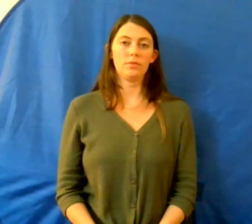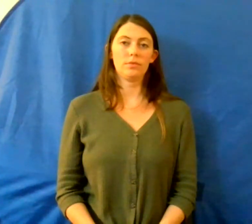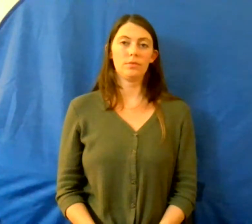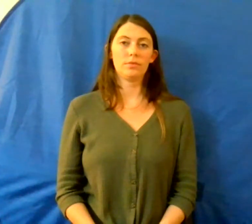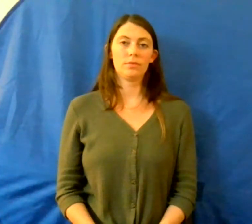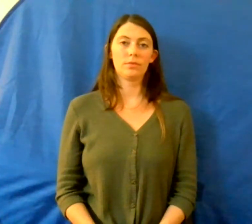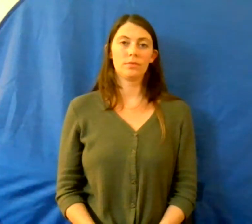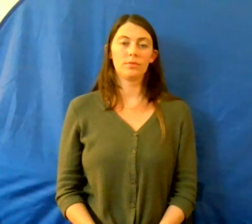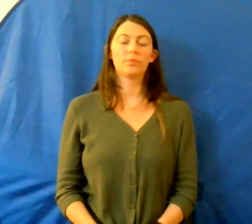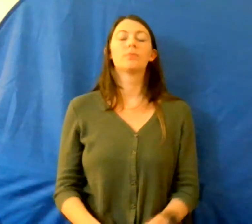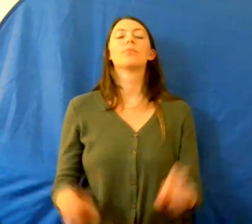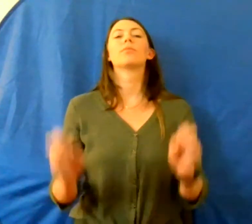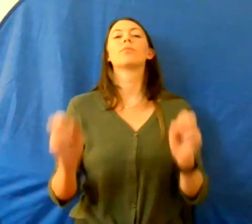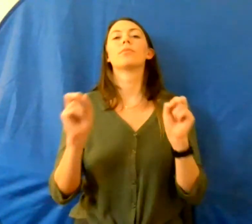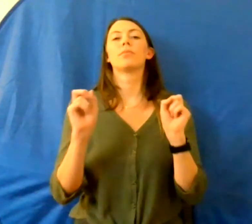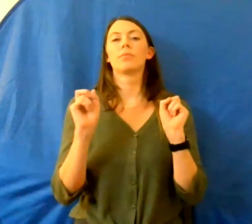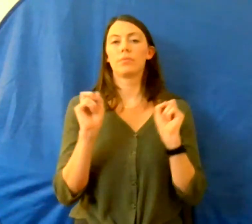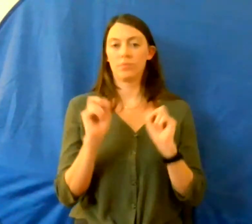Here we go.